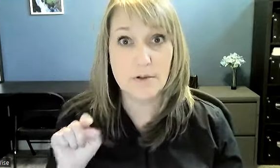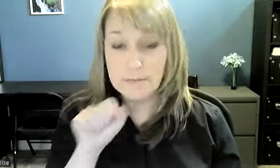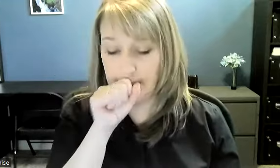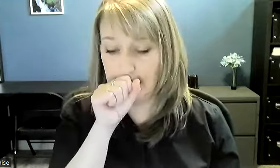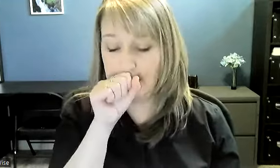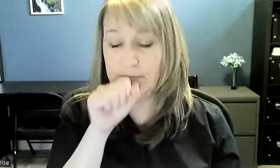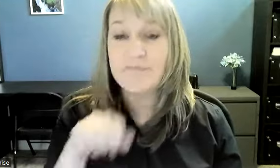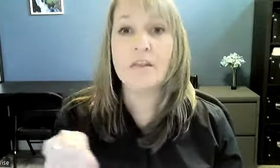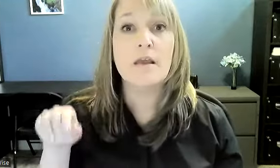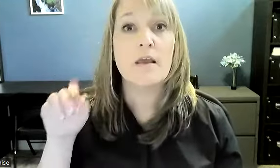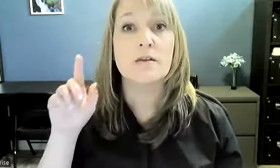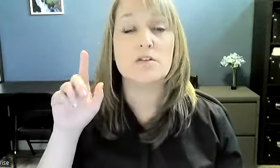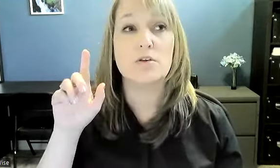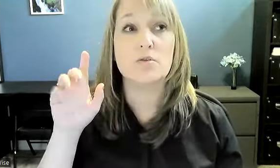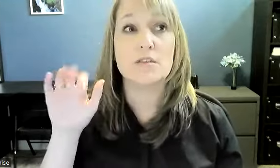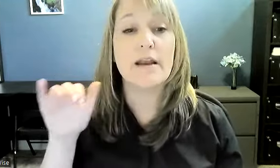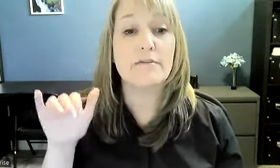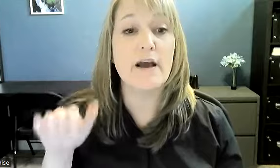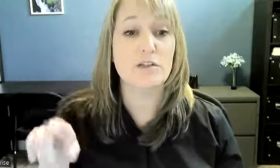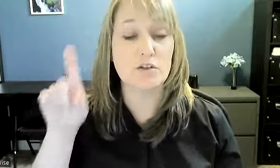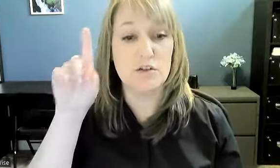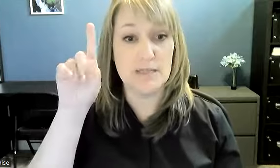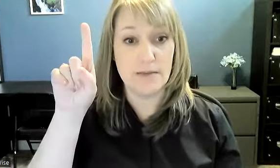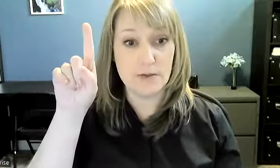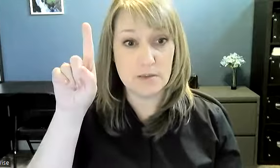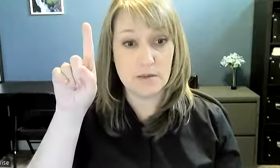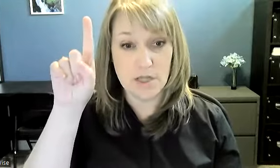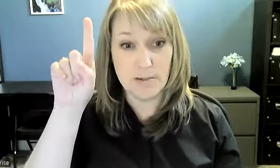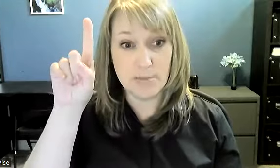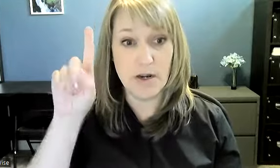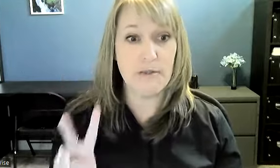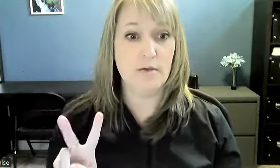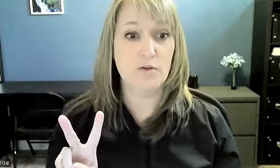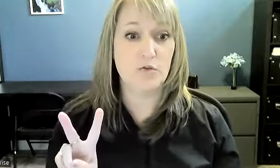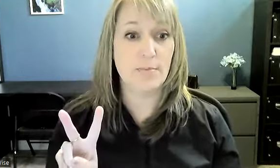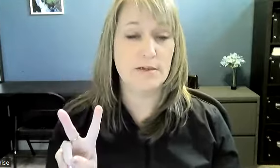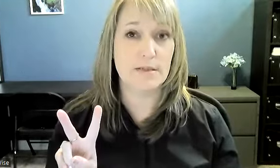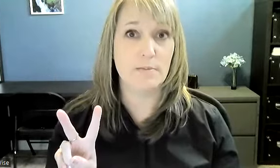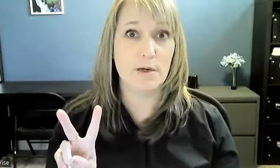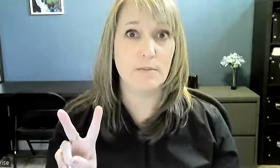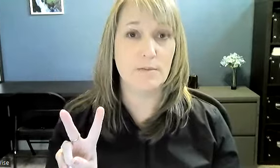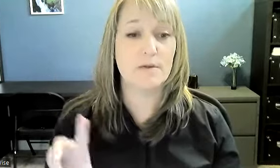number. To sign a fraction, you just sign the top number, and then you drop it and sign the bottom number.